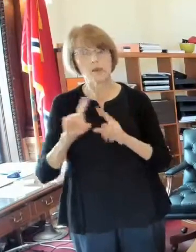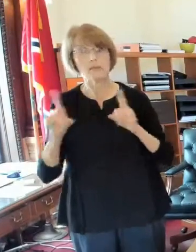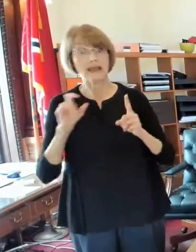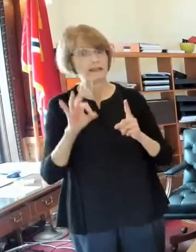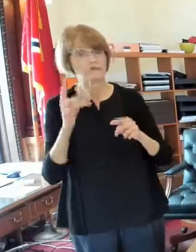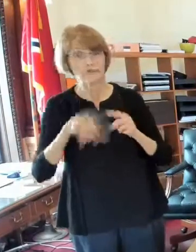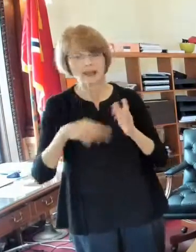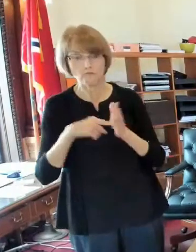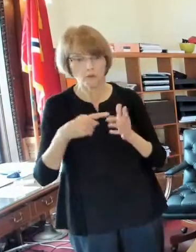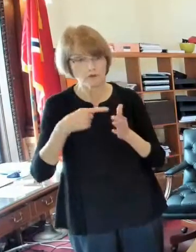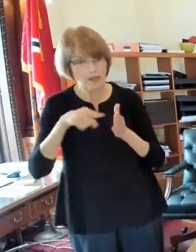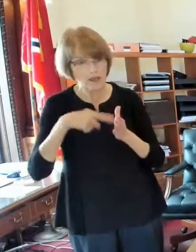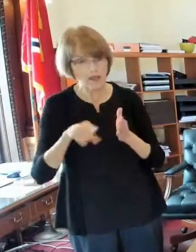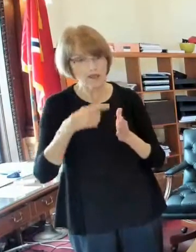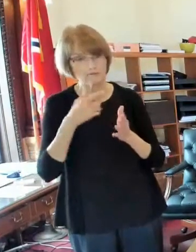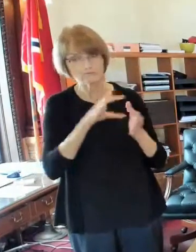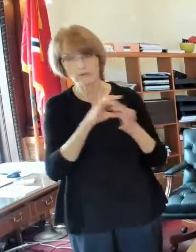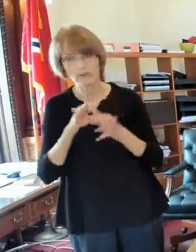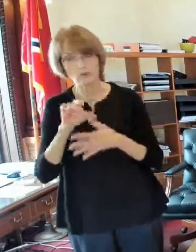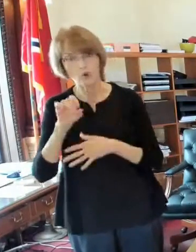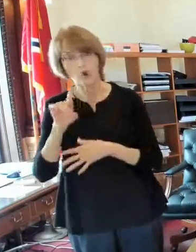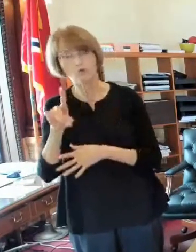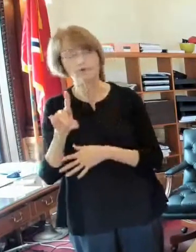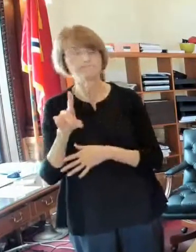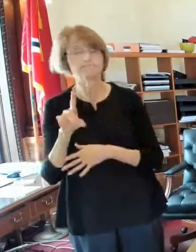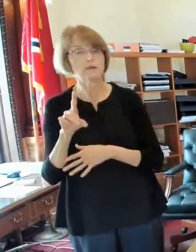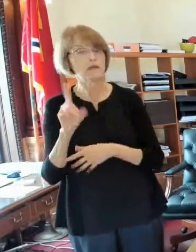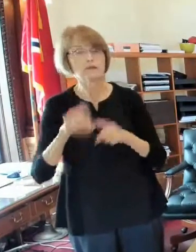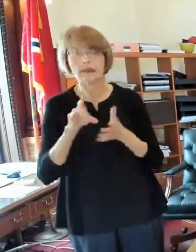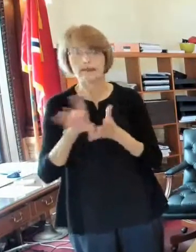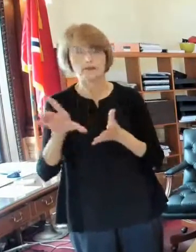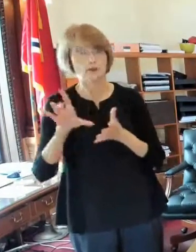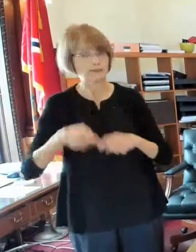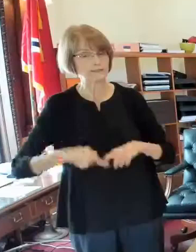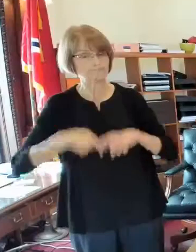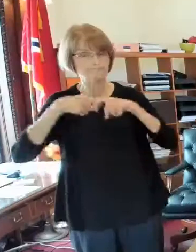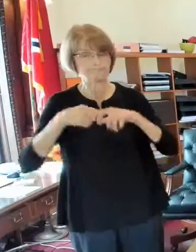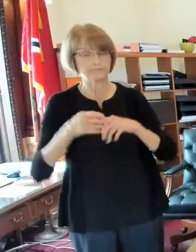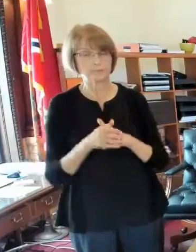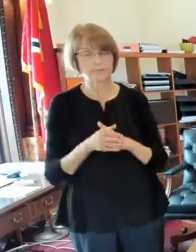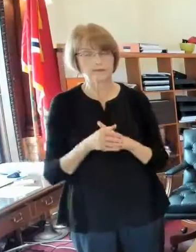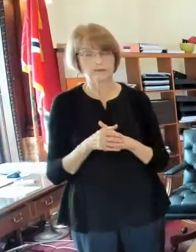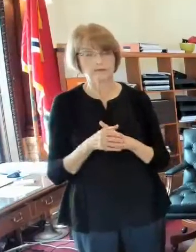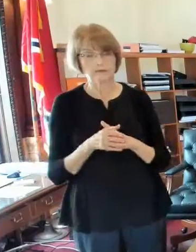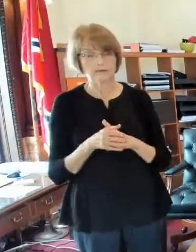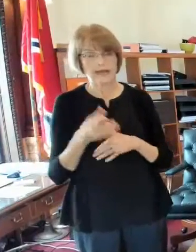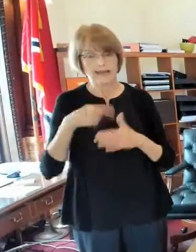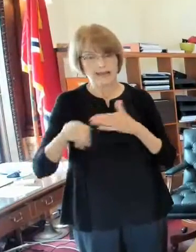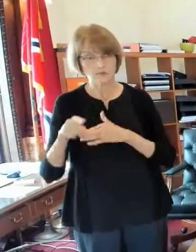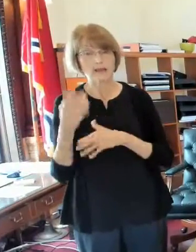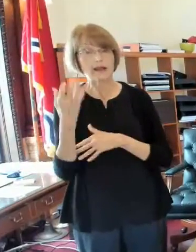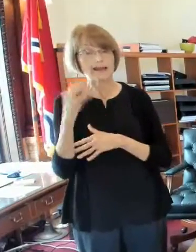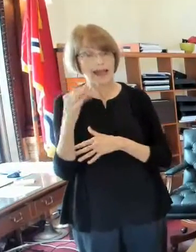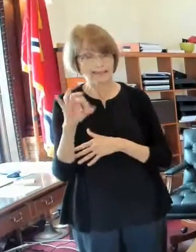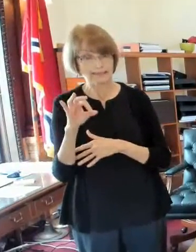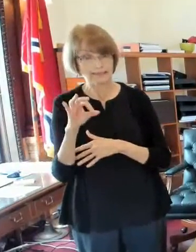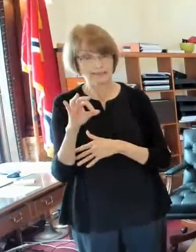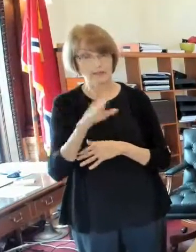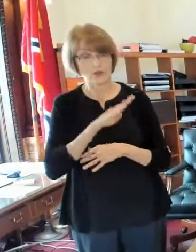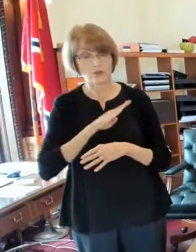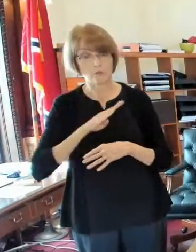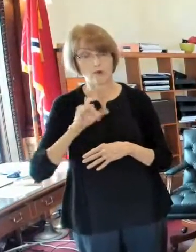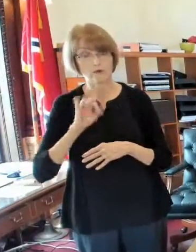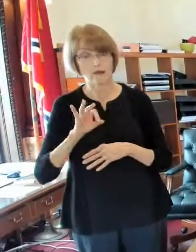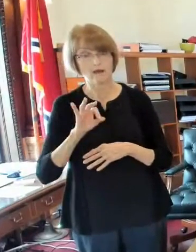But what we are going to do, a week from today, I guess it is, it's on the 19th, the Board of Estimate and Apportionment